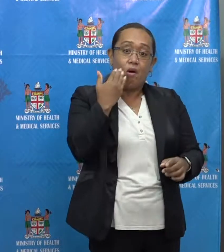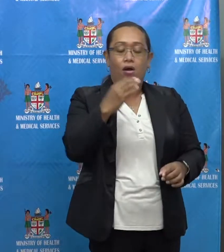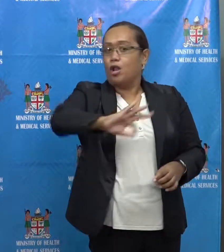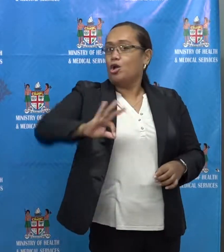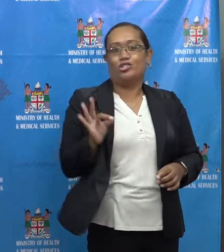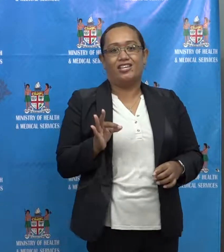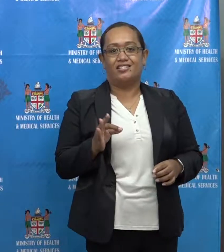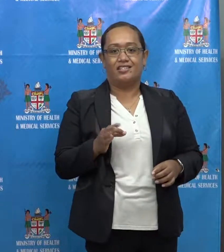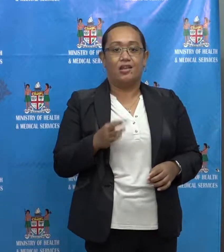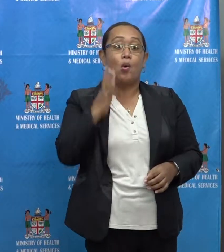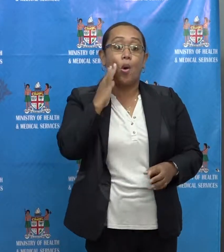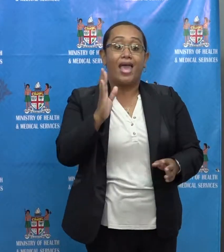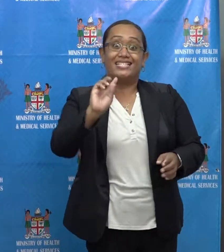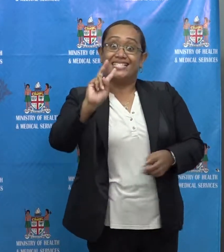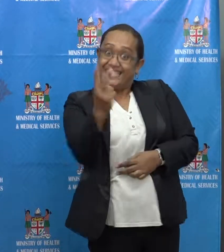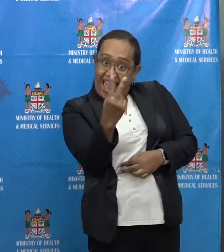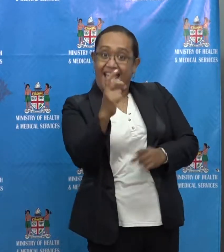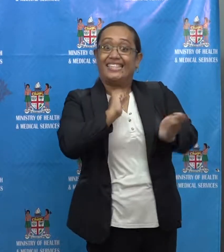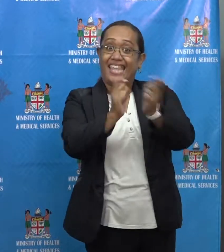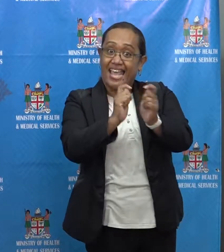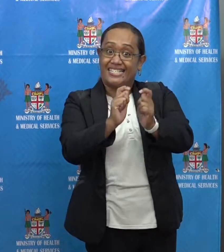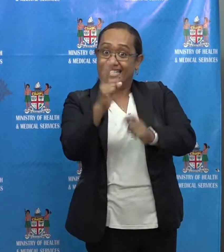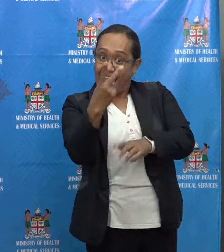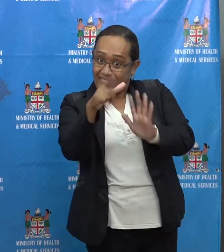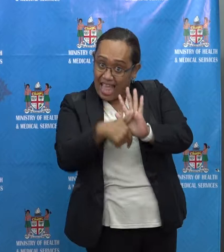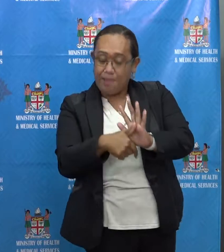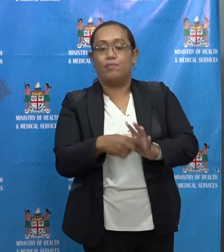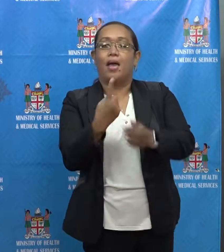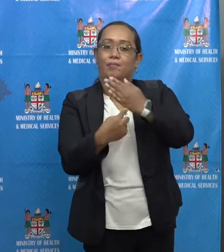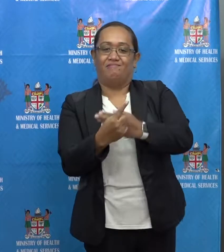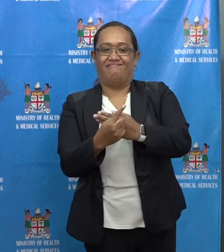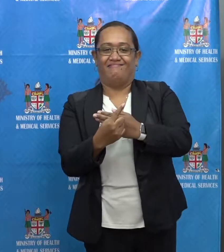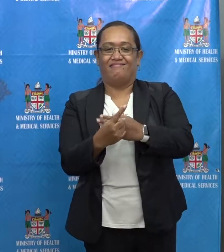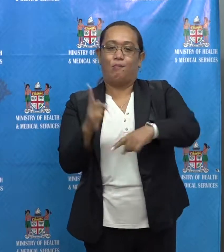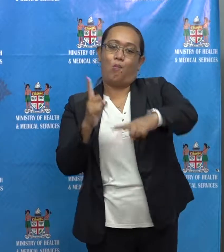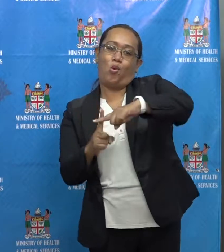on the second test in quarantine that they tested positive.